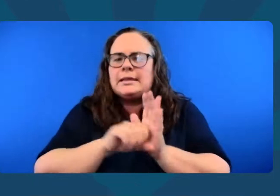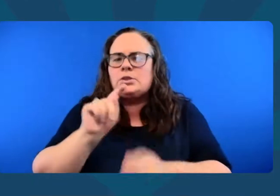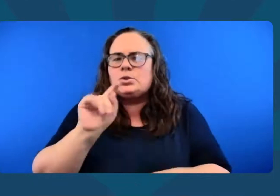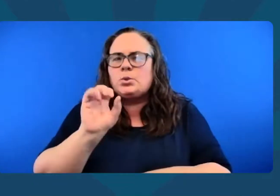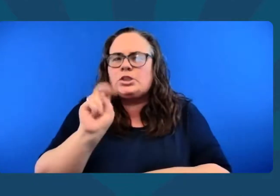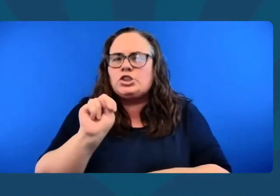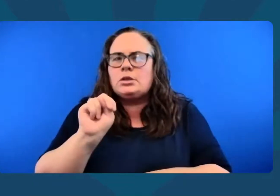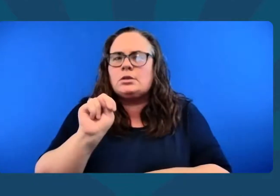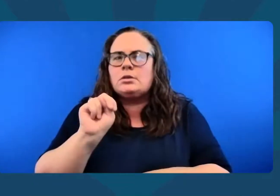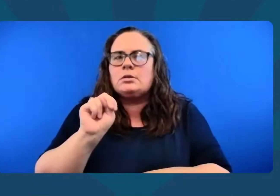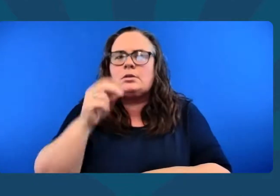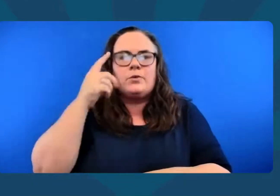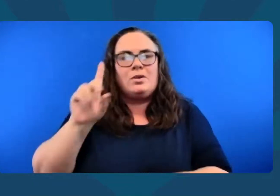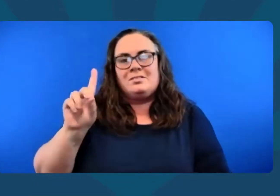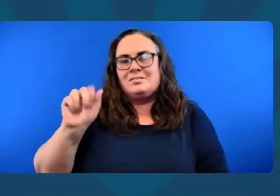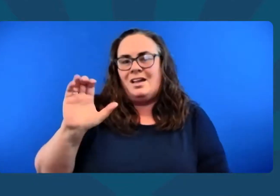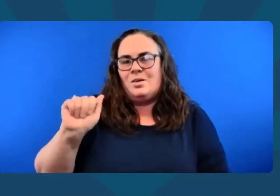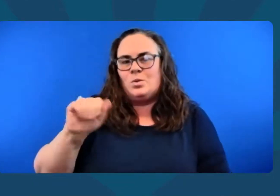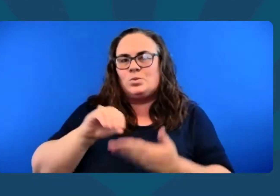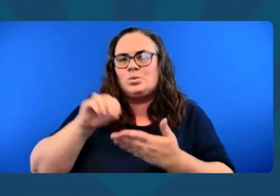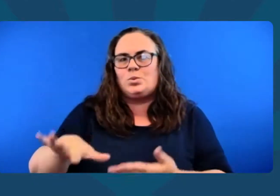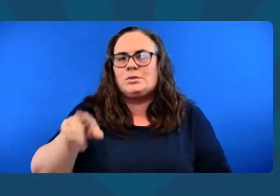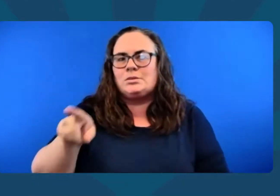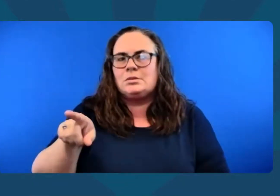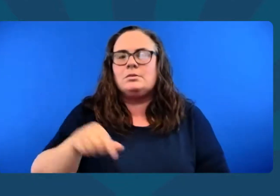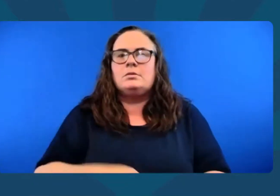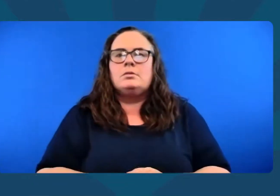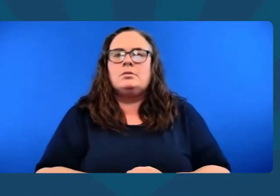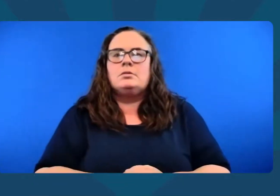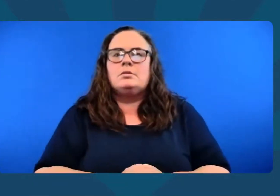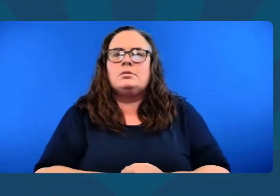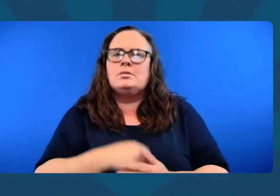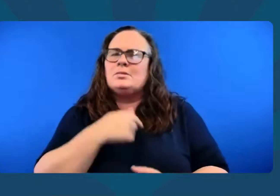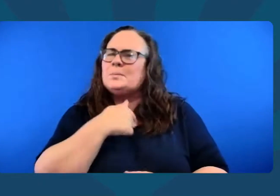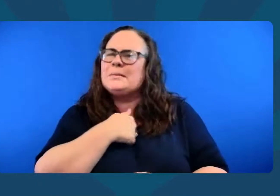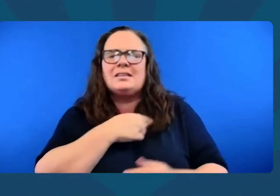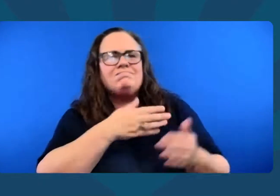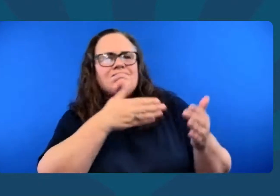and in-state tuition for DACA students.